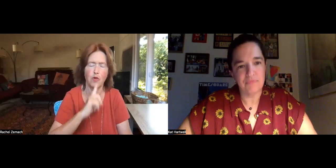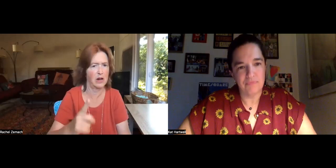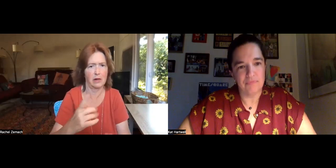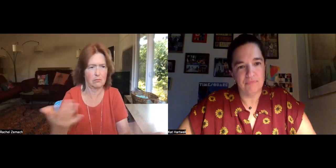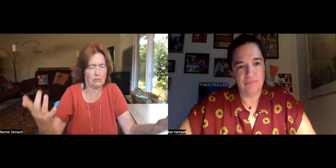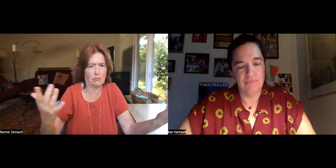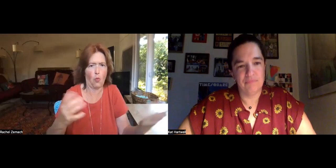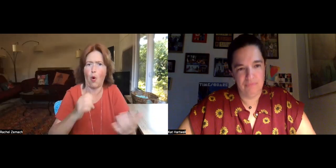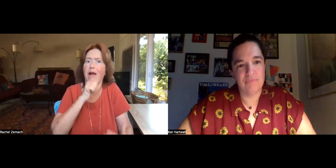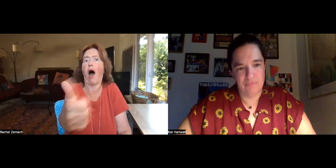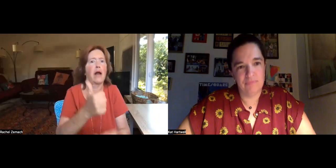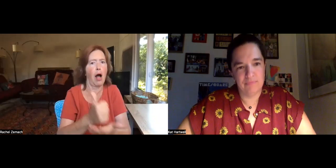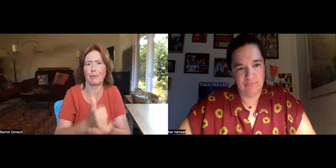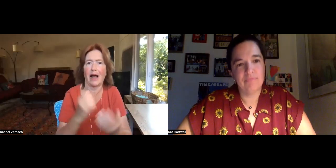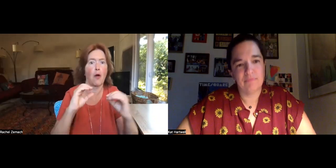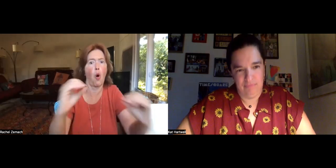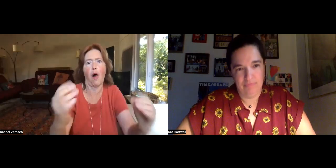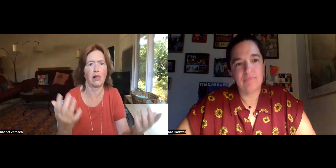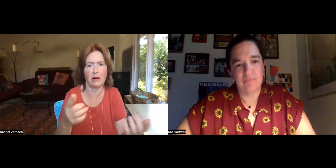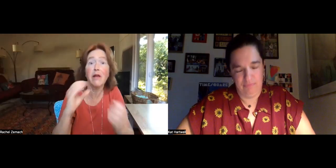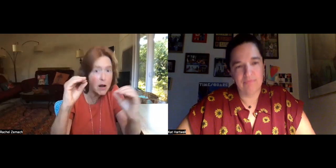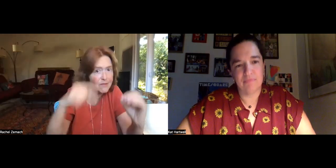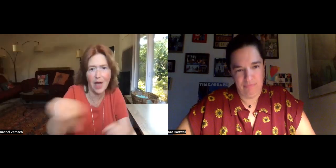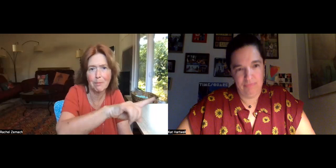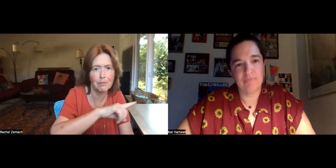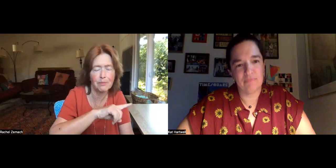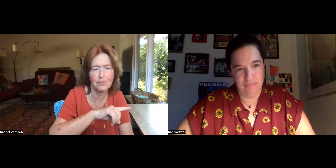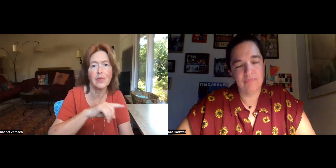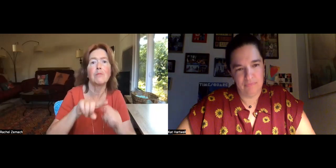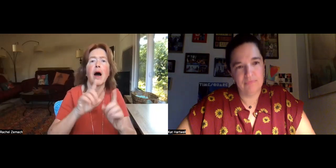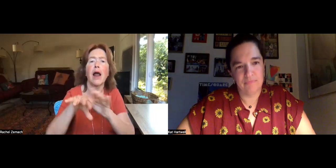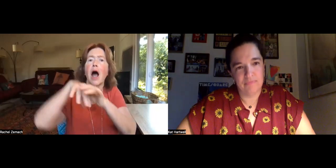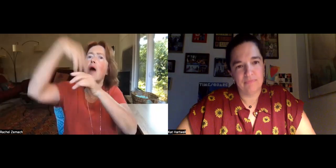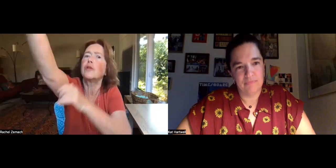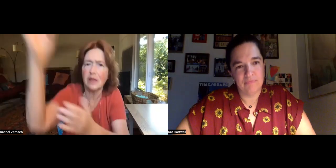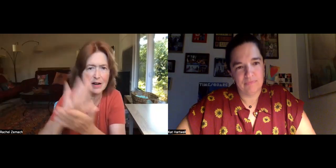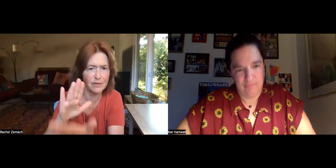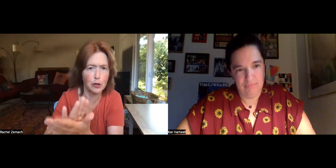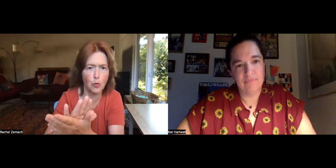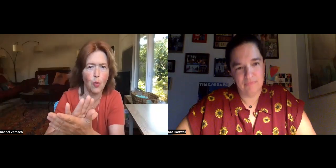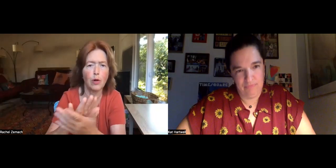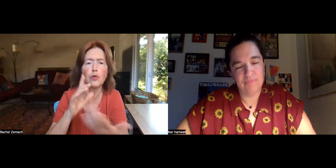really were not helping at all, none of them, but outside of school, who